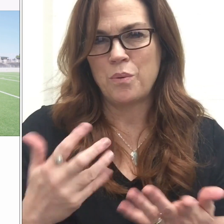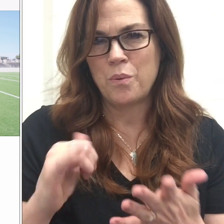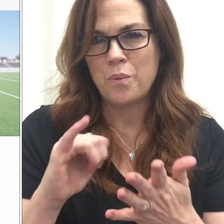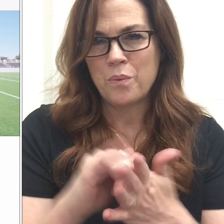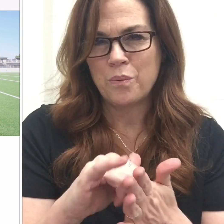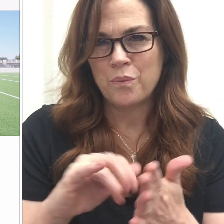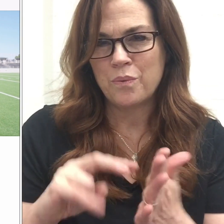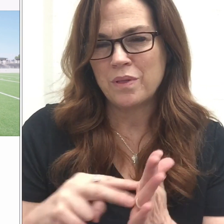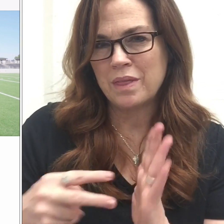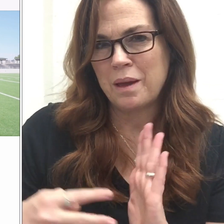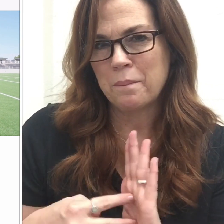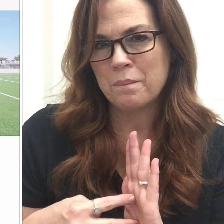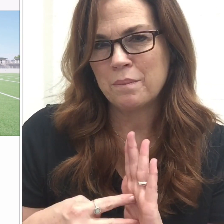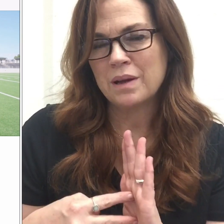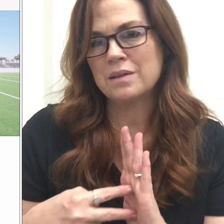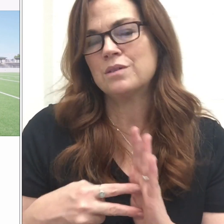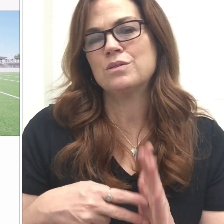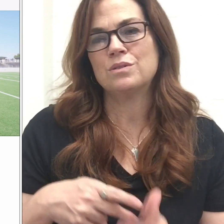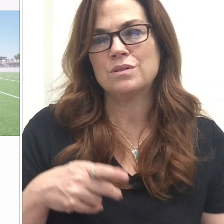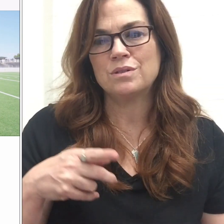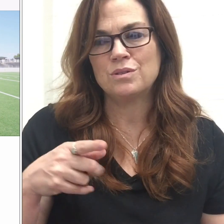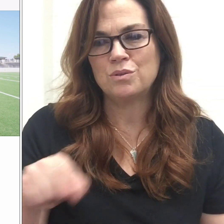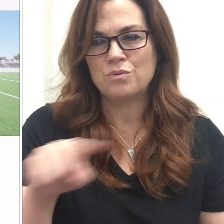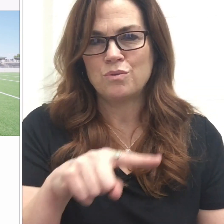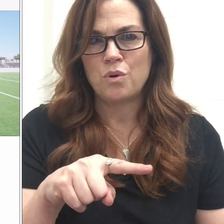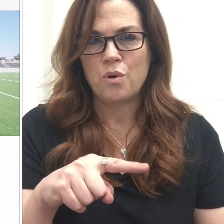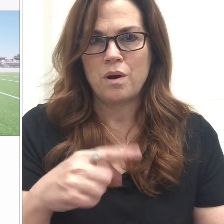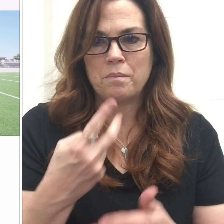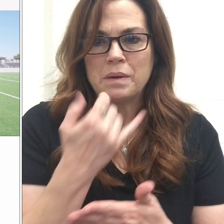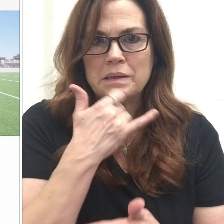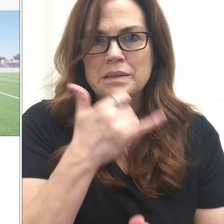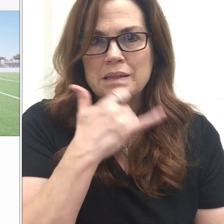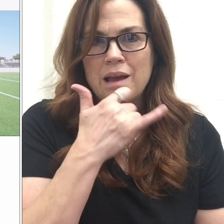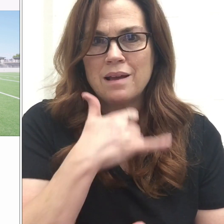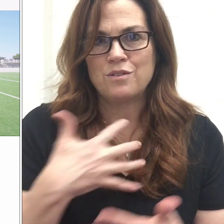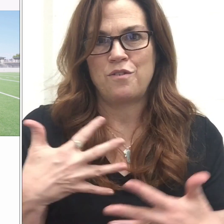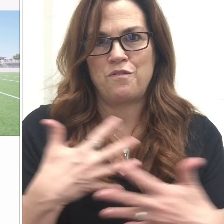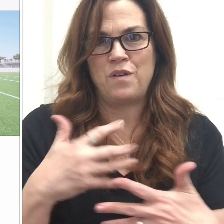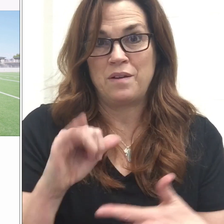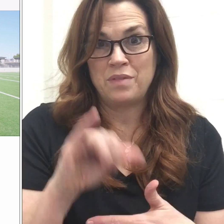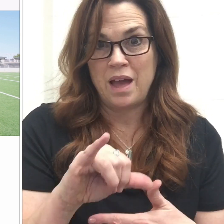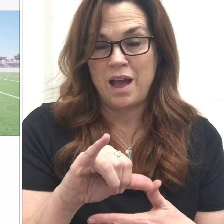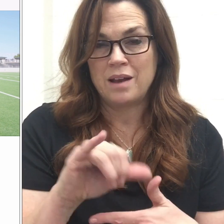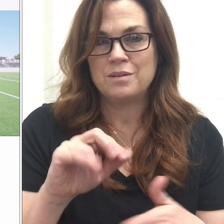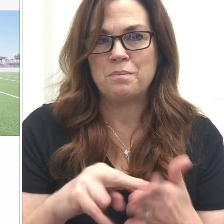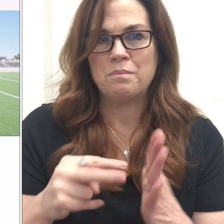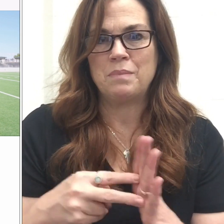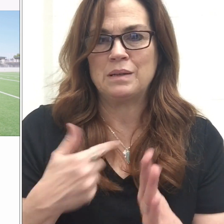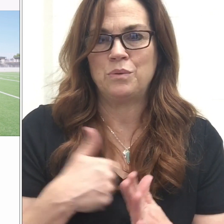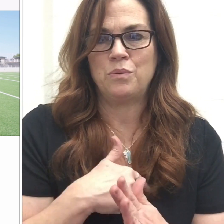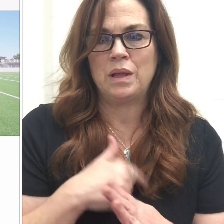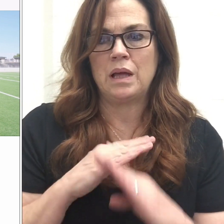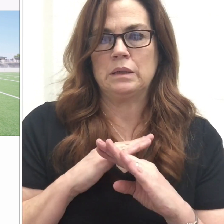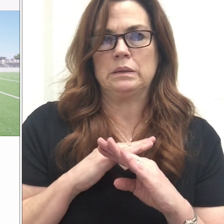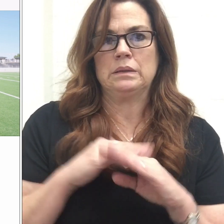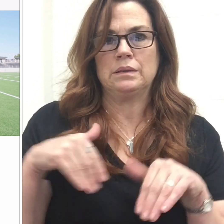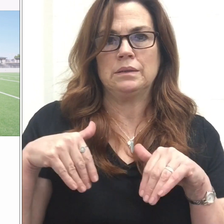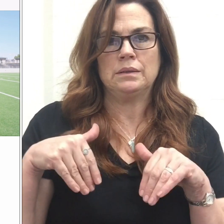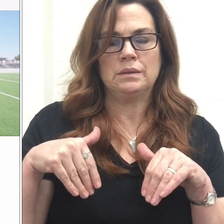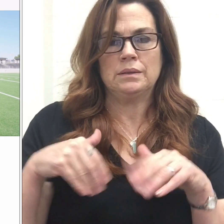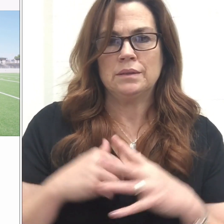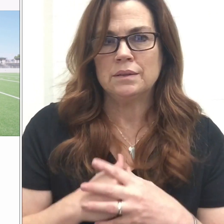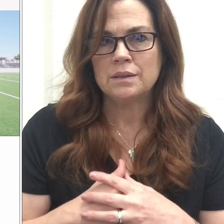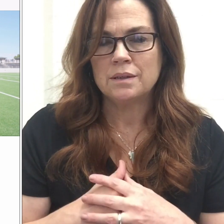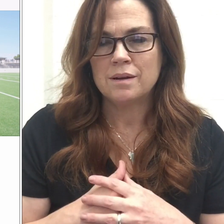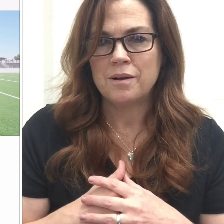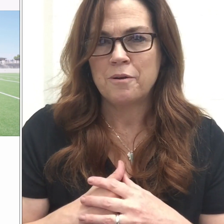team because you're unwilling to do. Fear of making mistakes. And yet, friends,